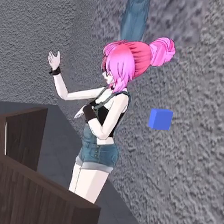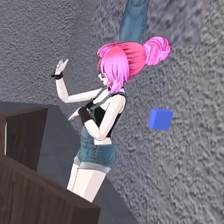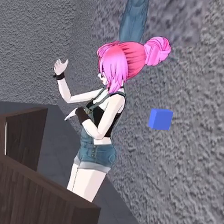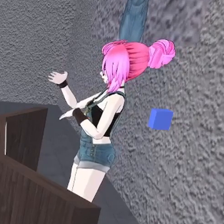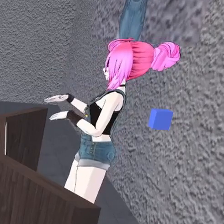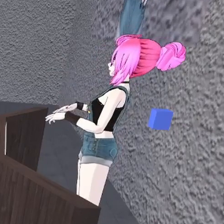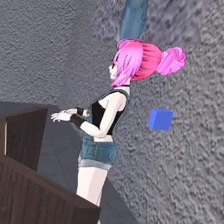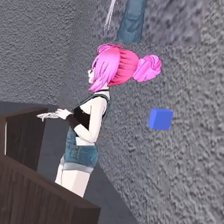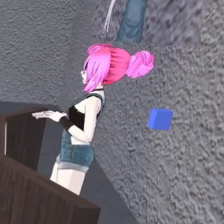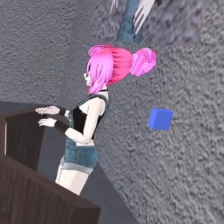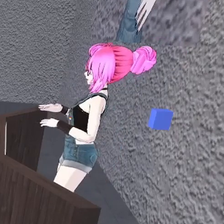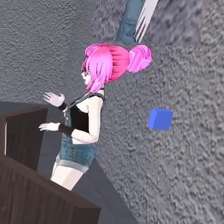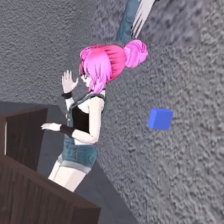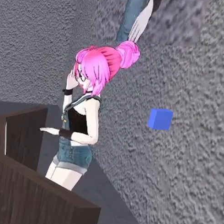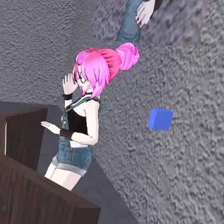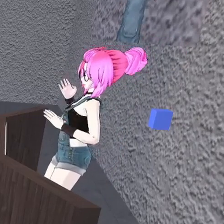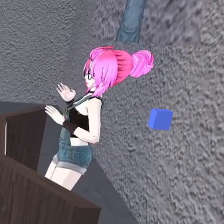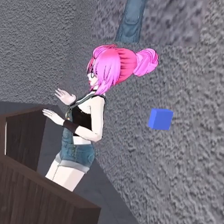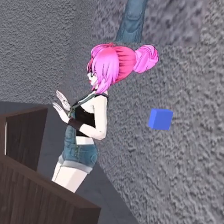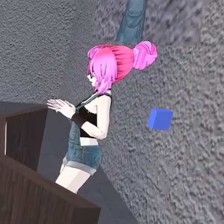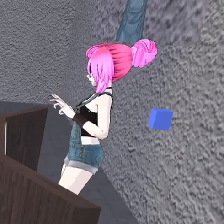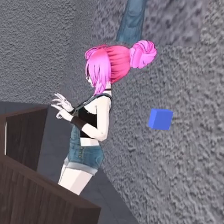than you. I don't know. It's